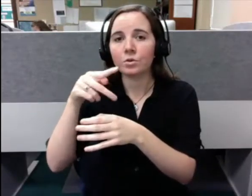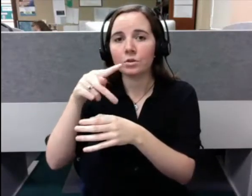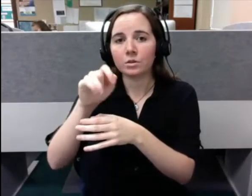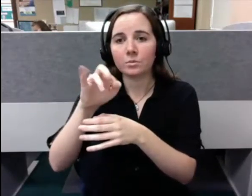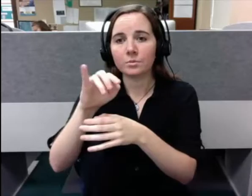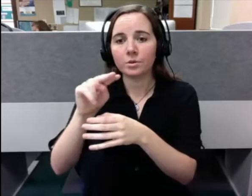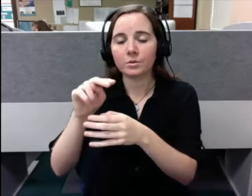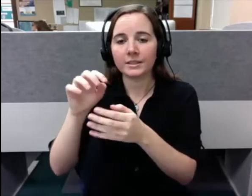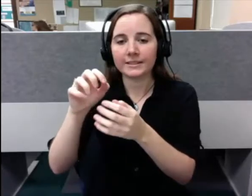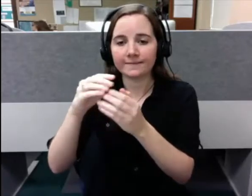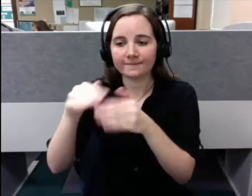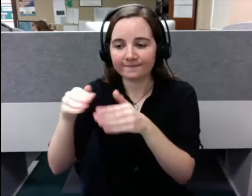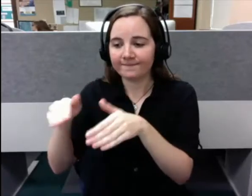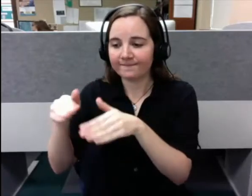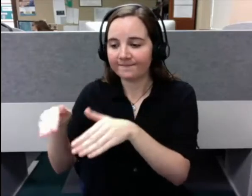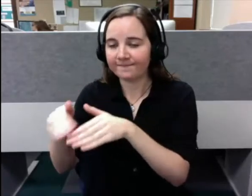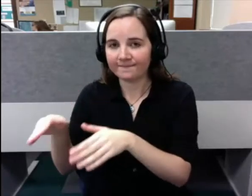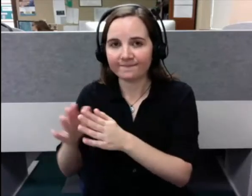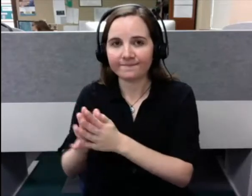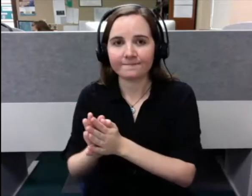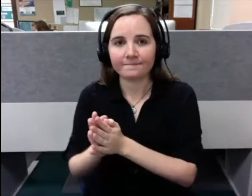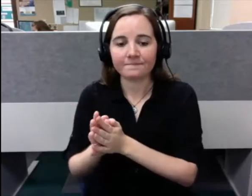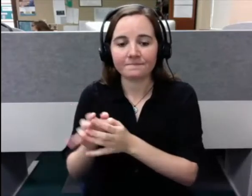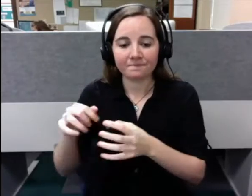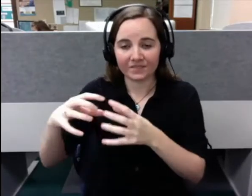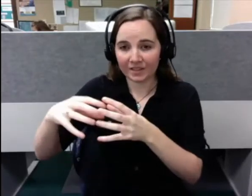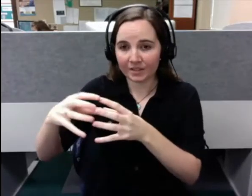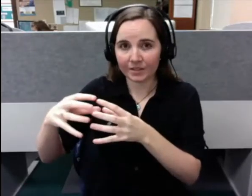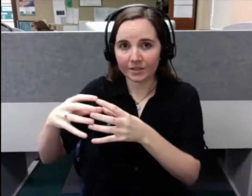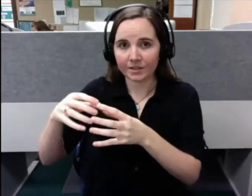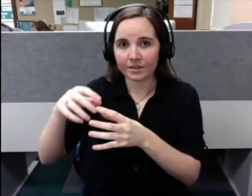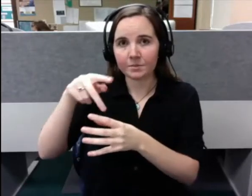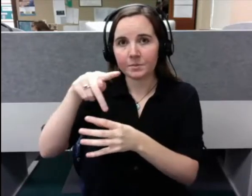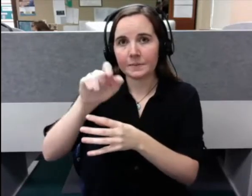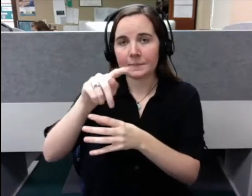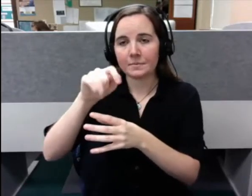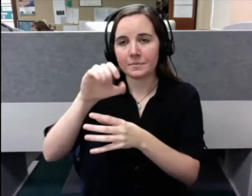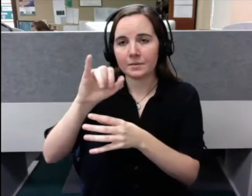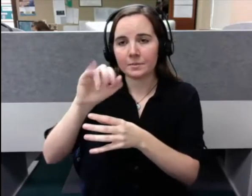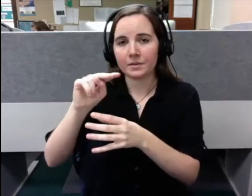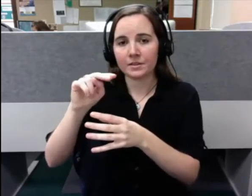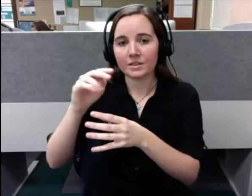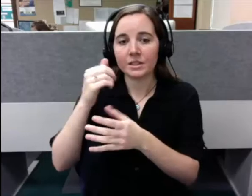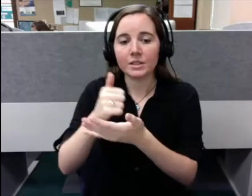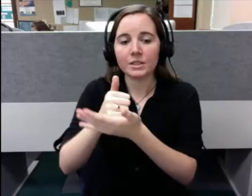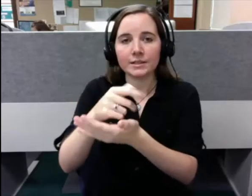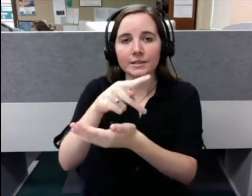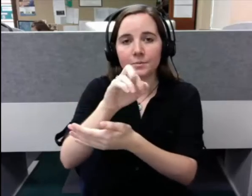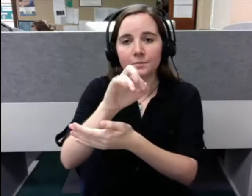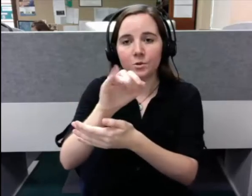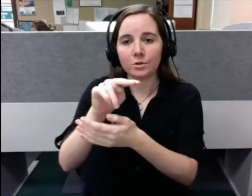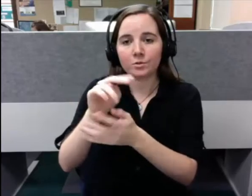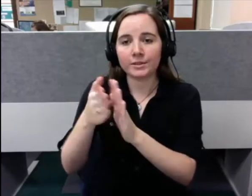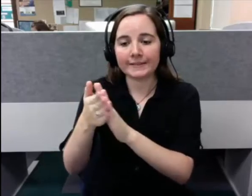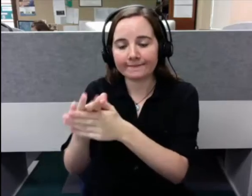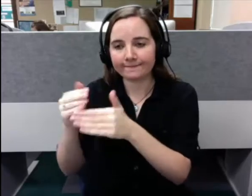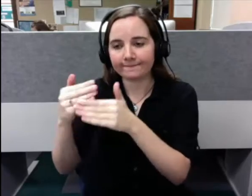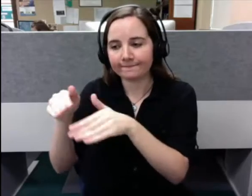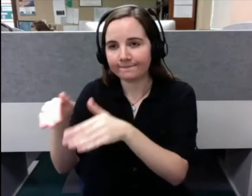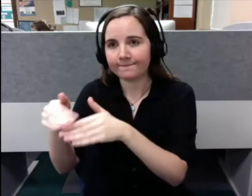start breaking proteins down into their smaller pieces. In the stomach, pepsin will break proteins